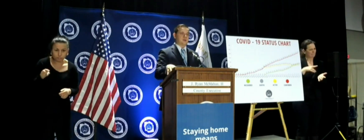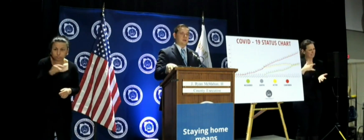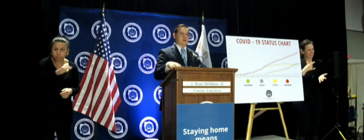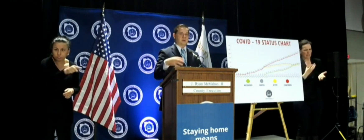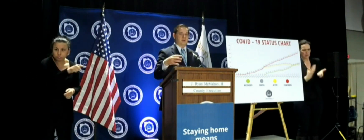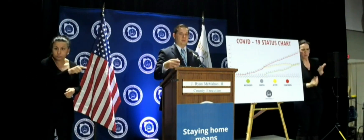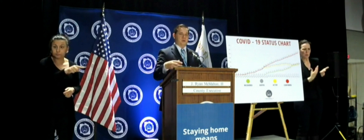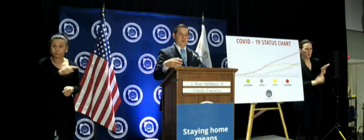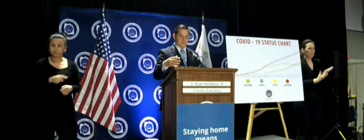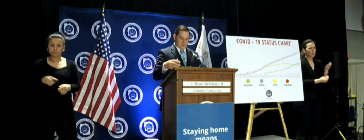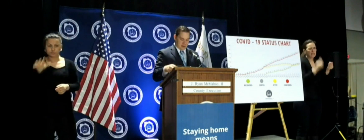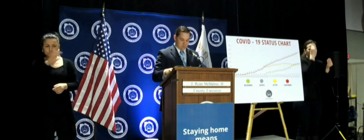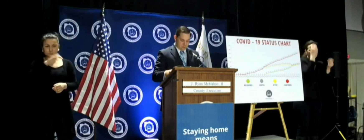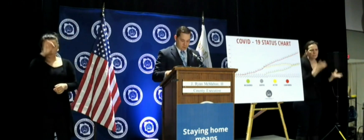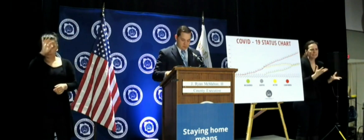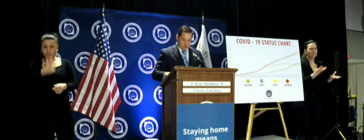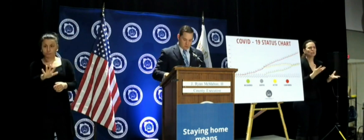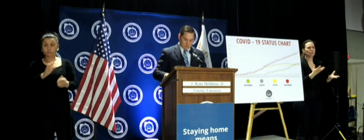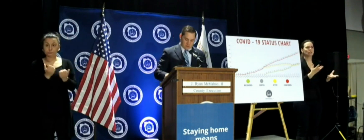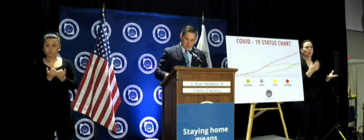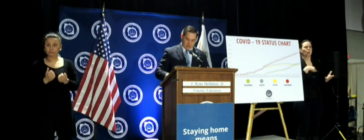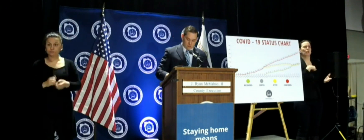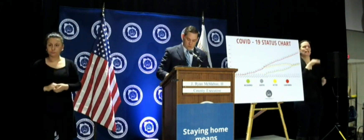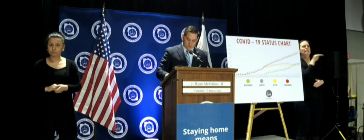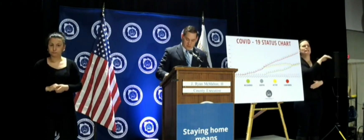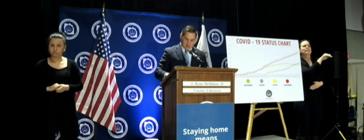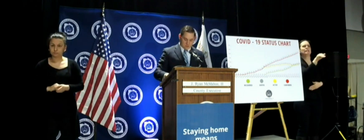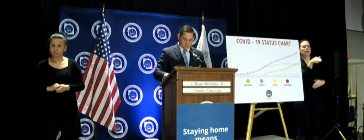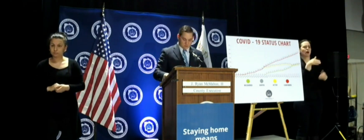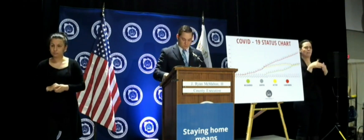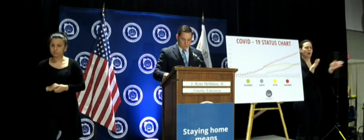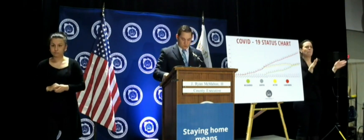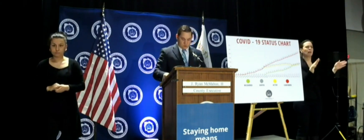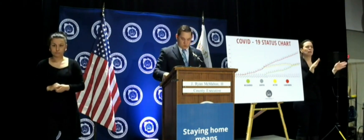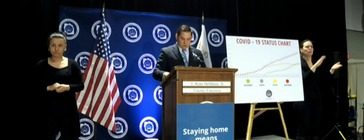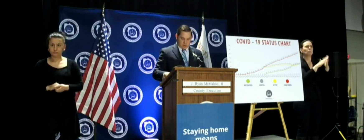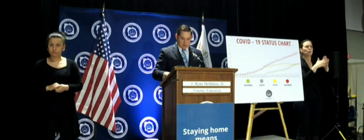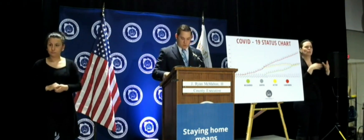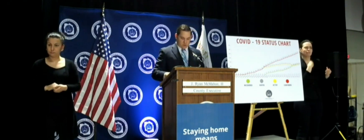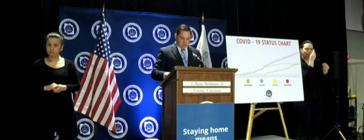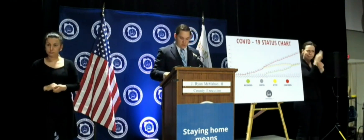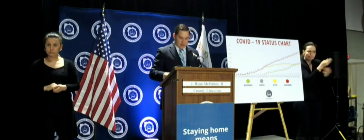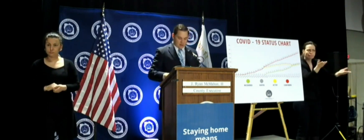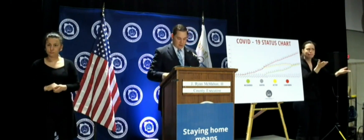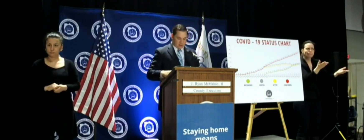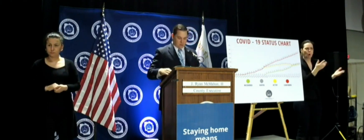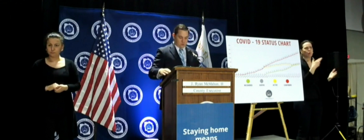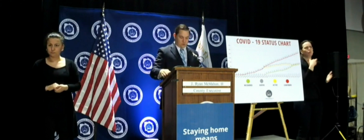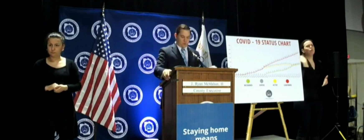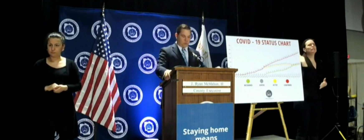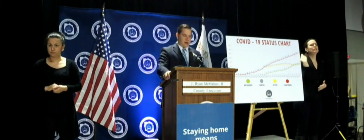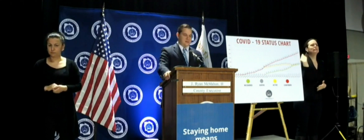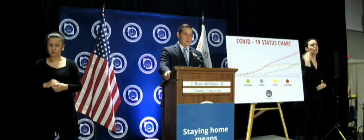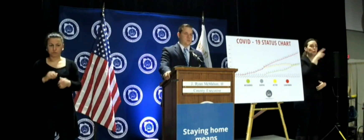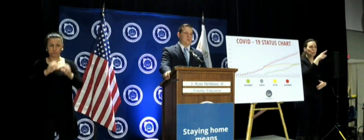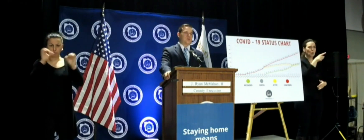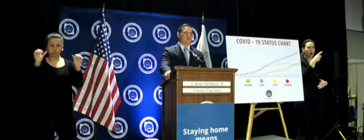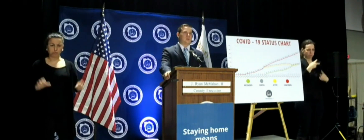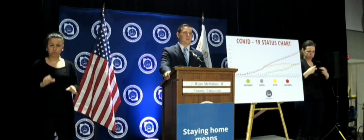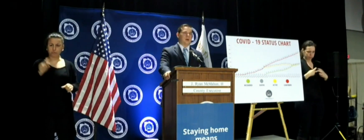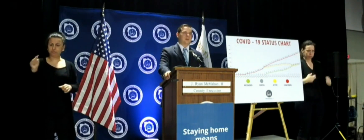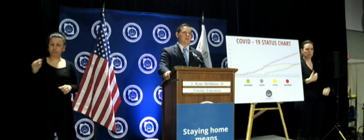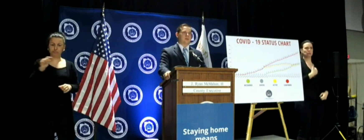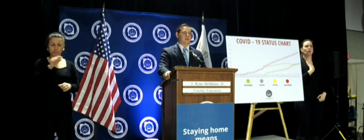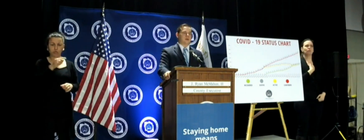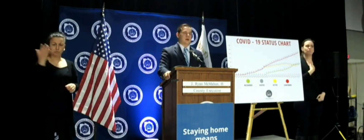during a period of time. We've done that numerous times. Again, when you look at, when you're through the process, once